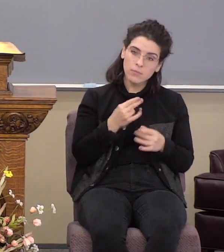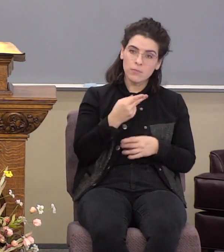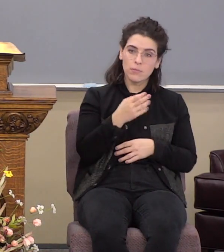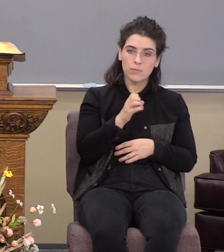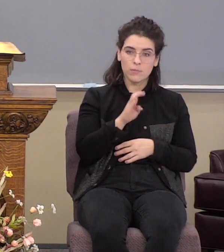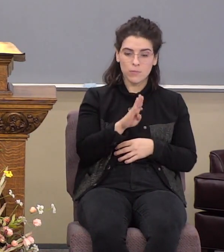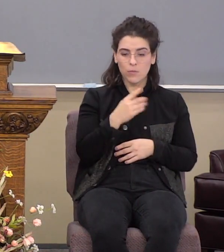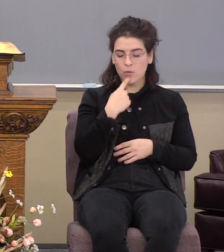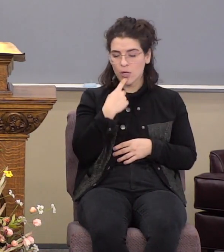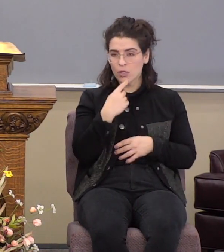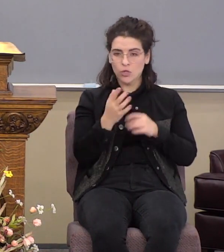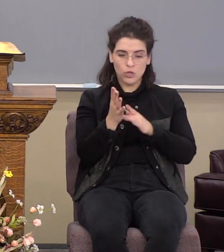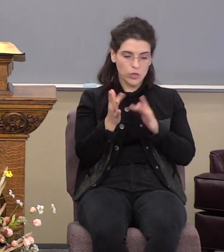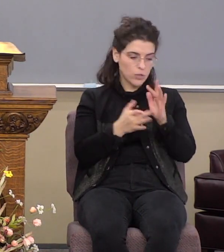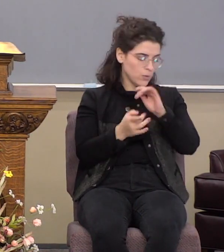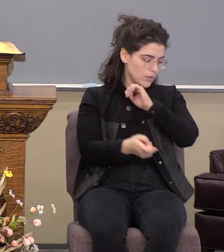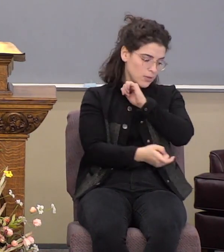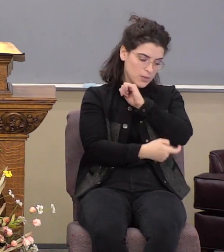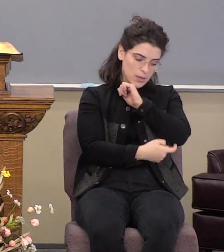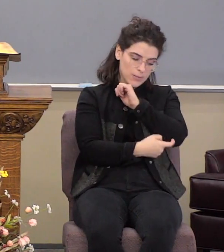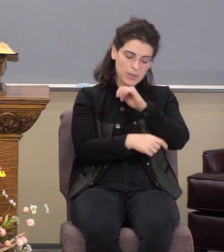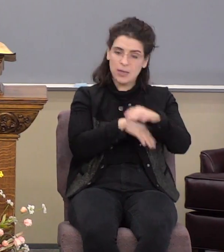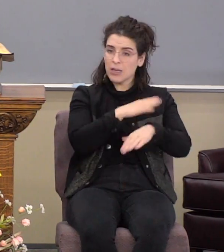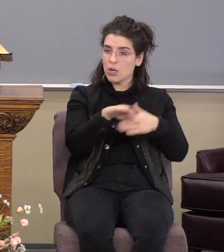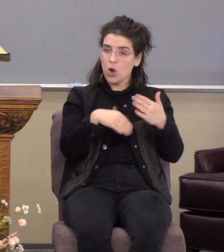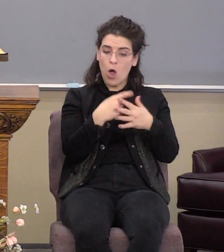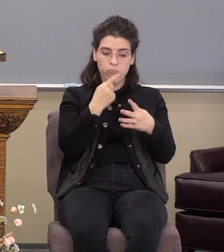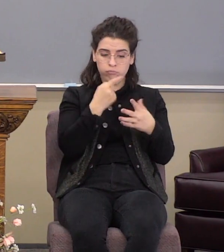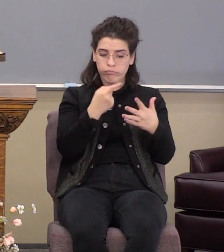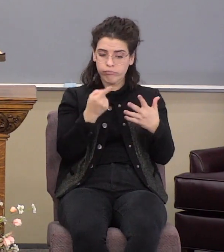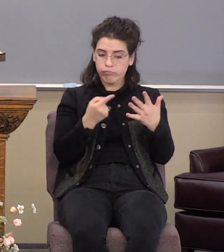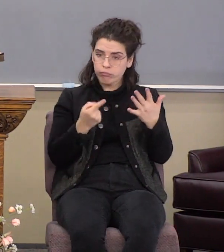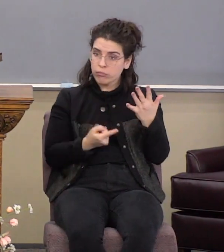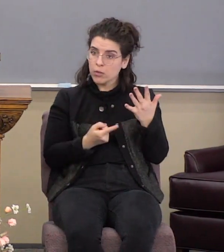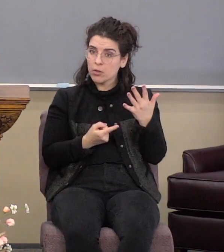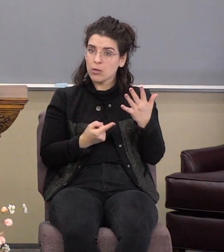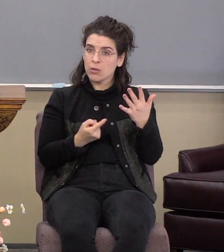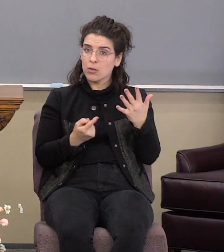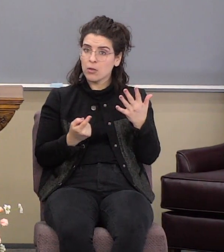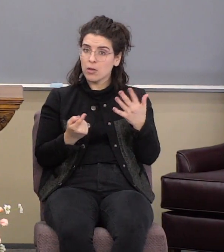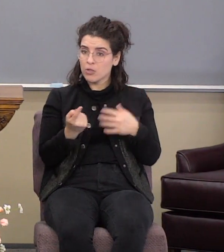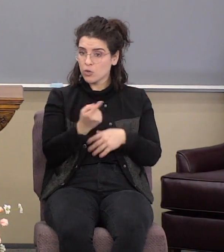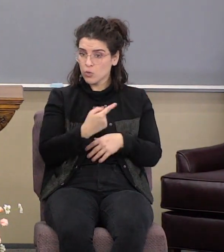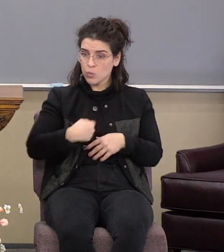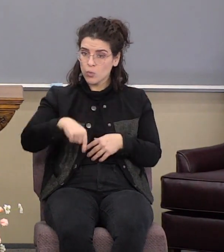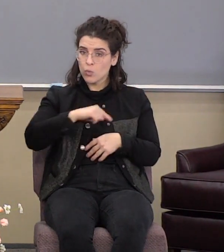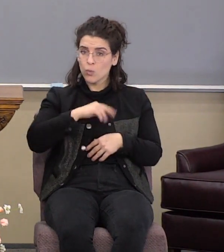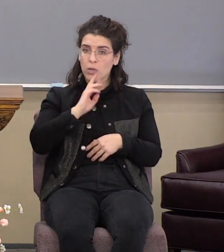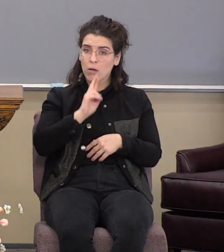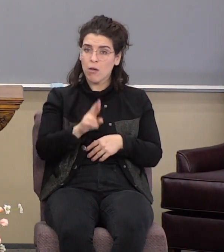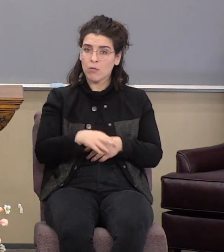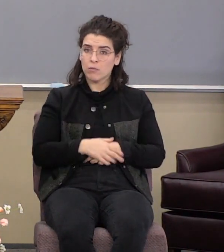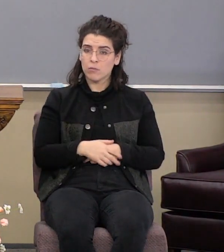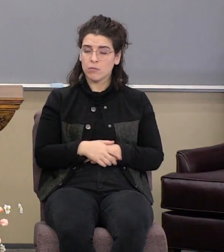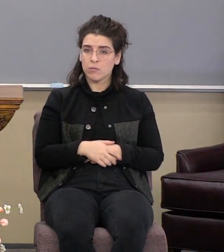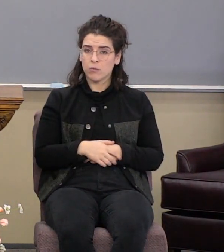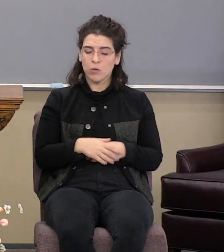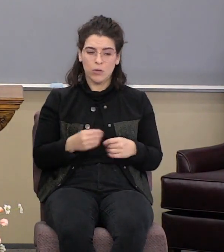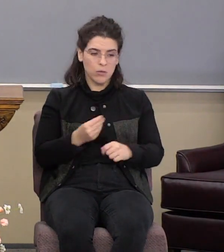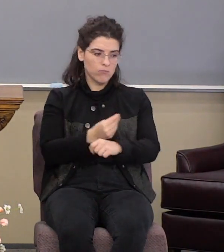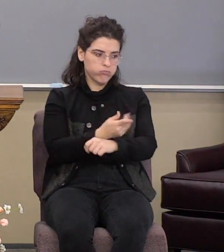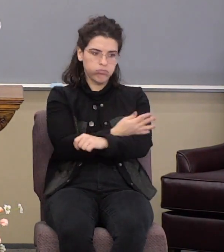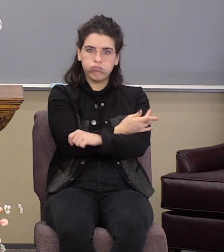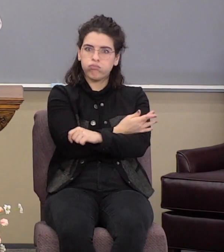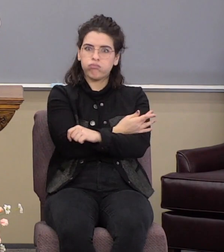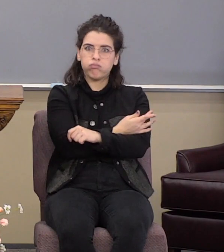that Jesus was tempted in all points as we. That sends chills down